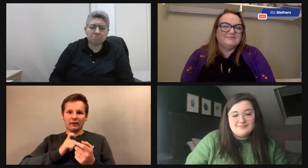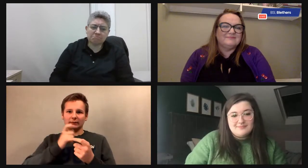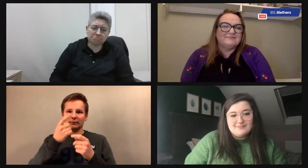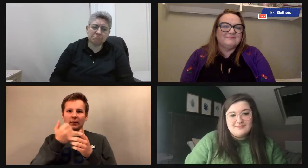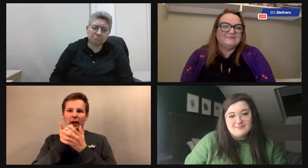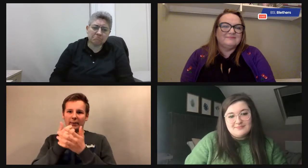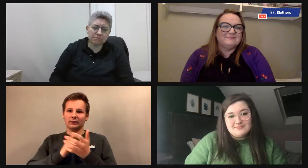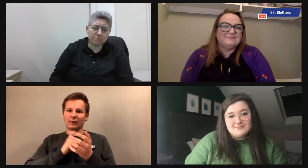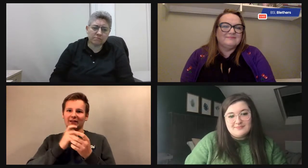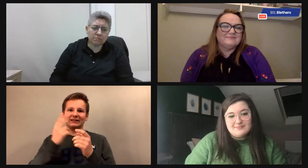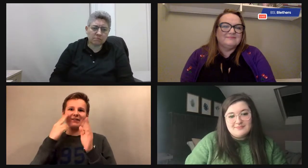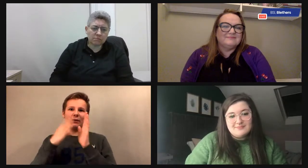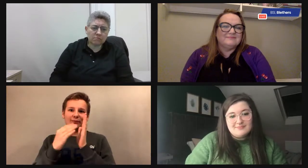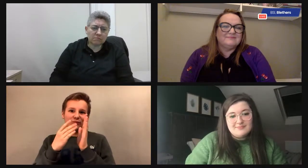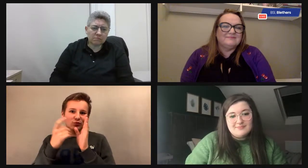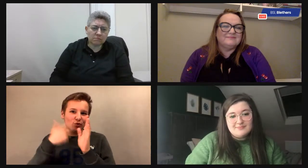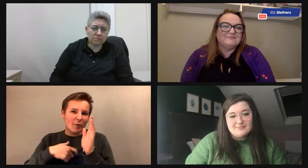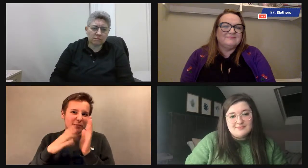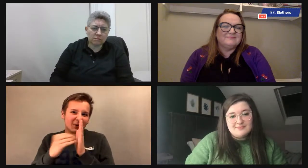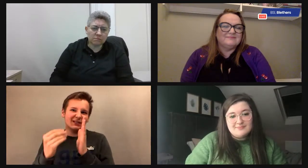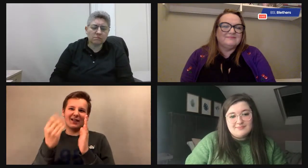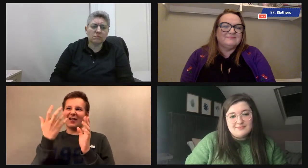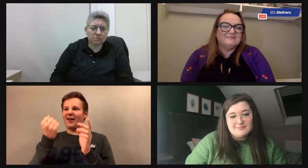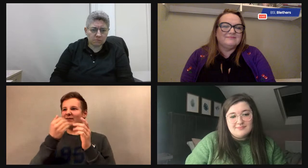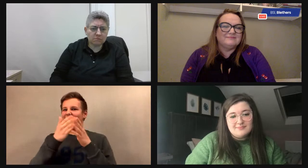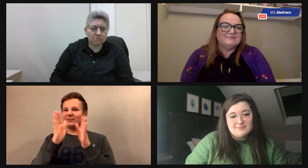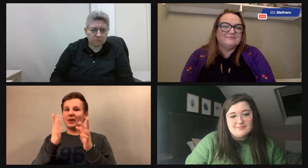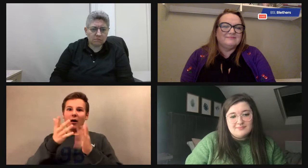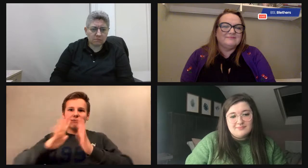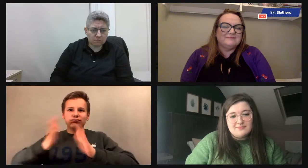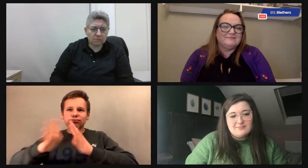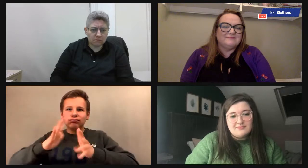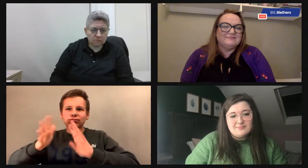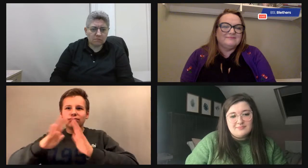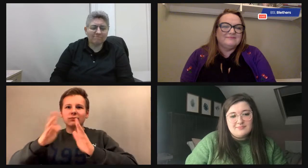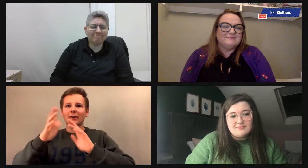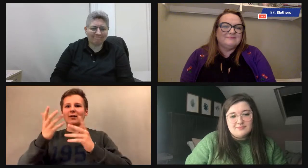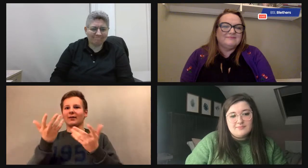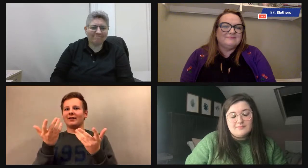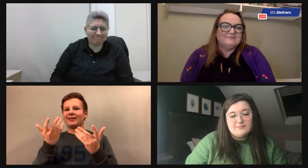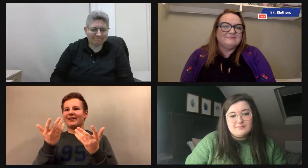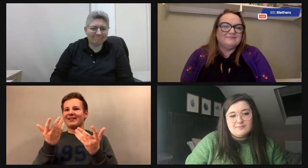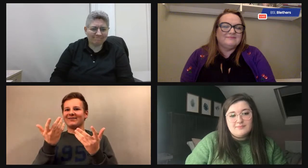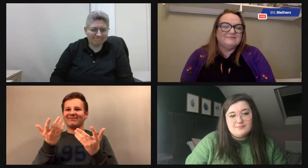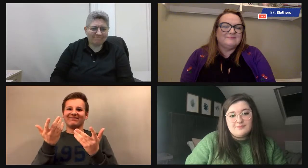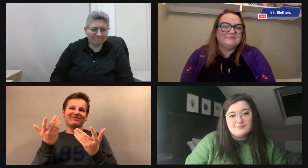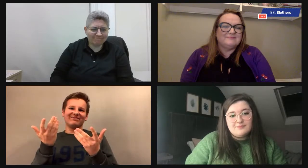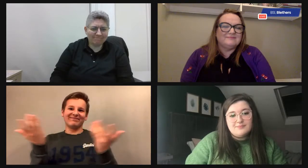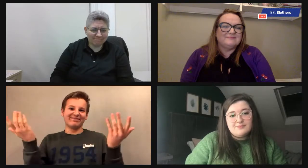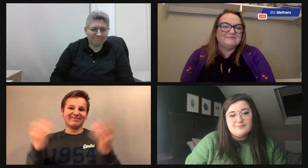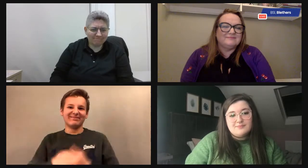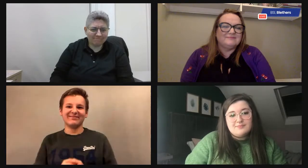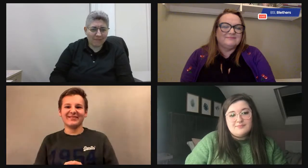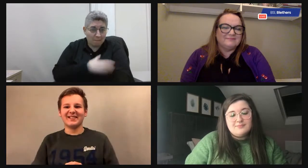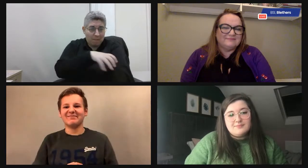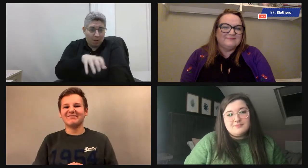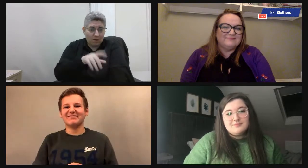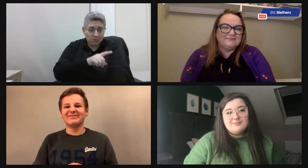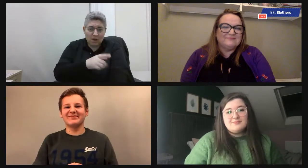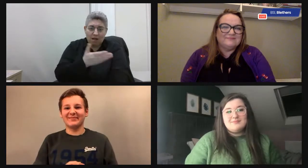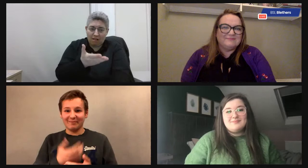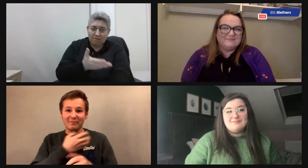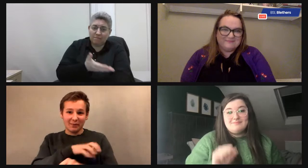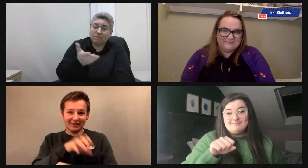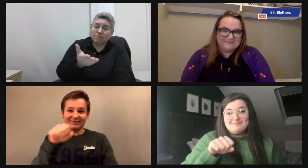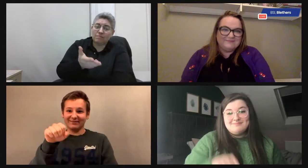Yes. Yeah, I feel I've been a deaf role model now. I feel more confident in my signing and how I